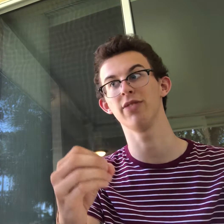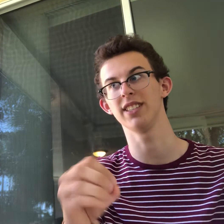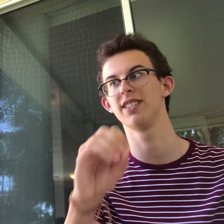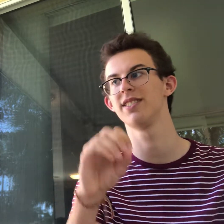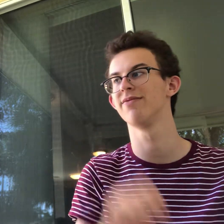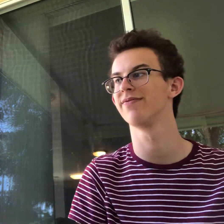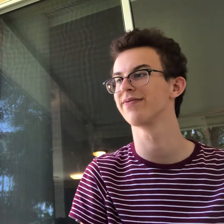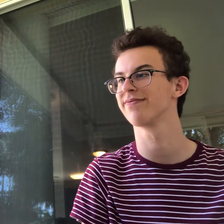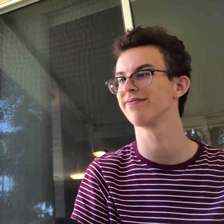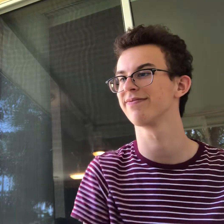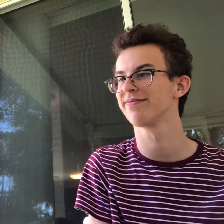wrists.